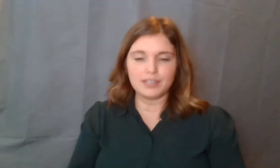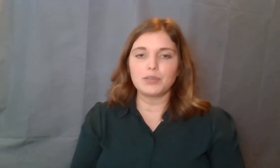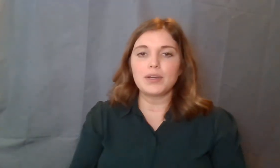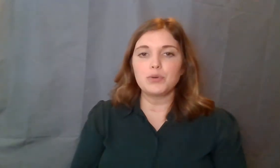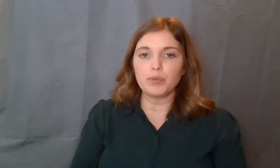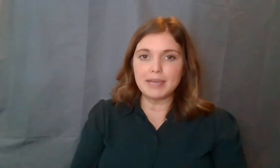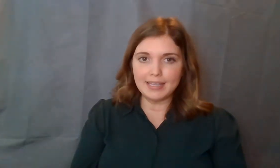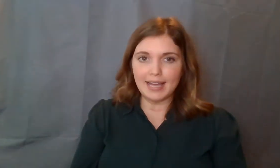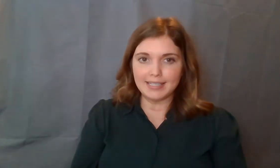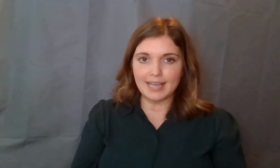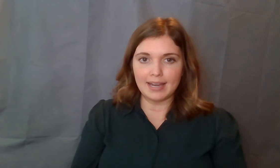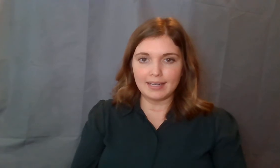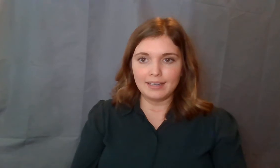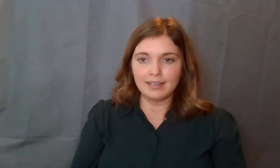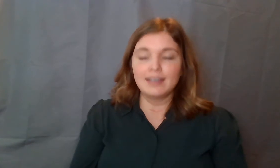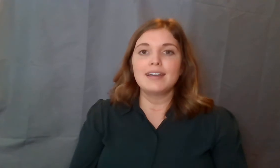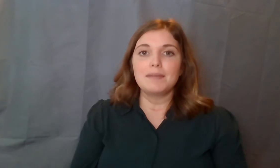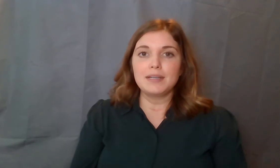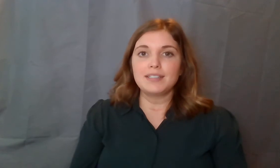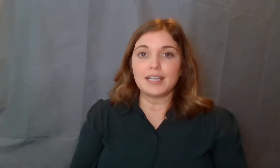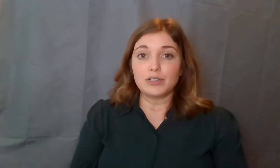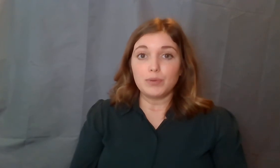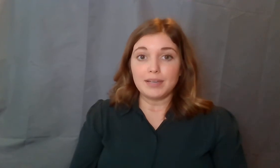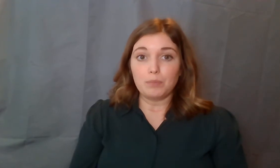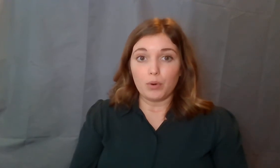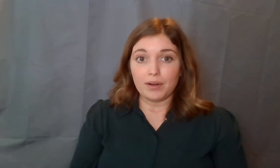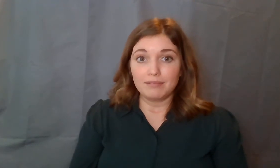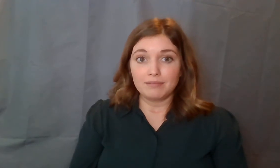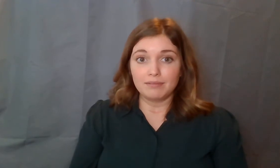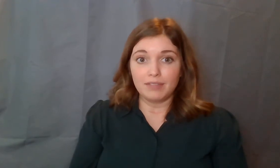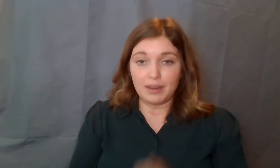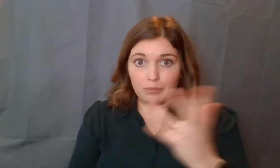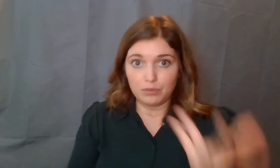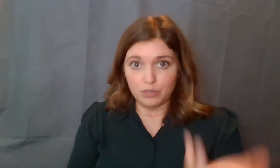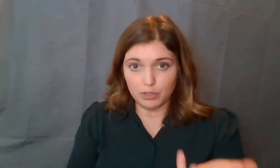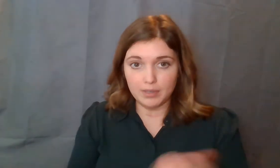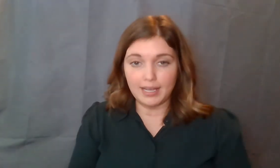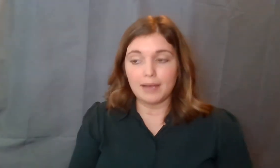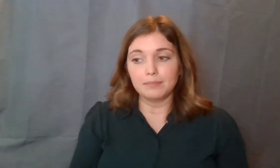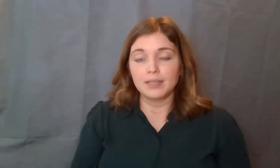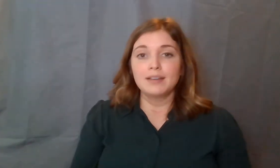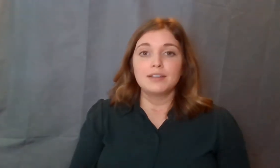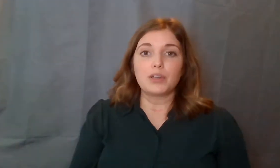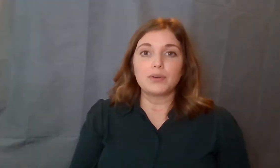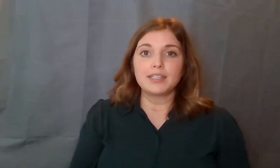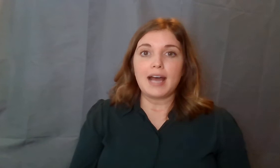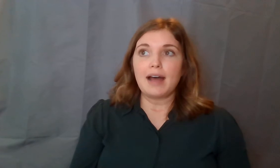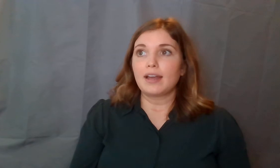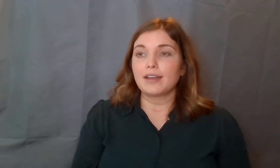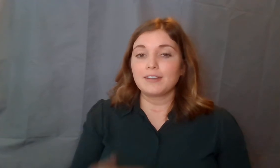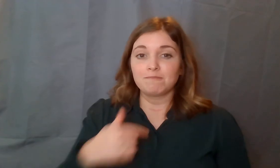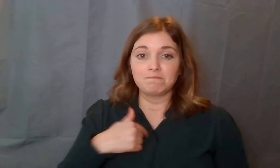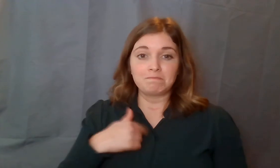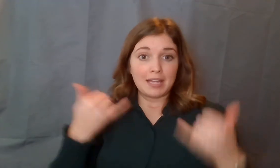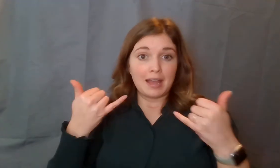you're playing continually. So when you repeat that sign, it means that you're doing it more than just one time. So it's not like,